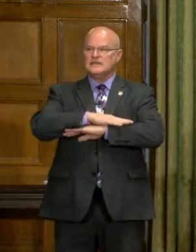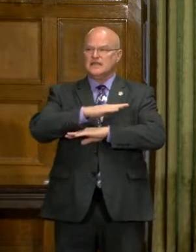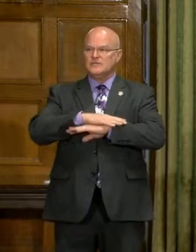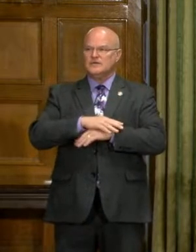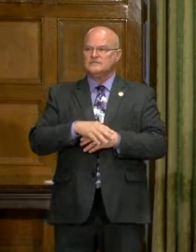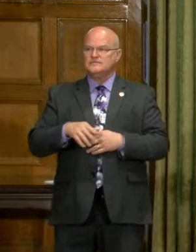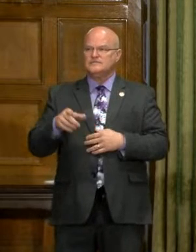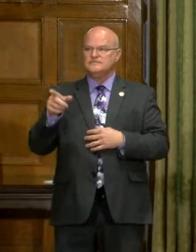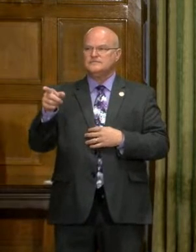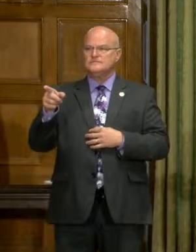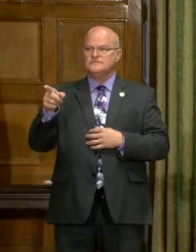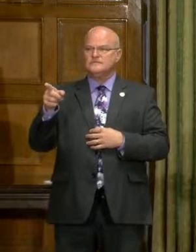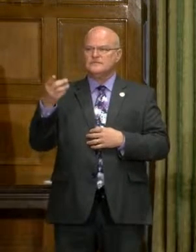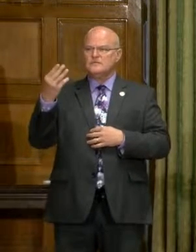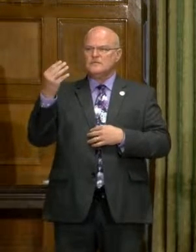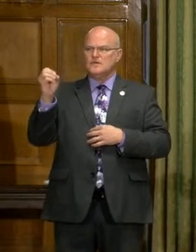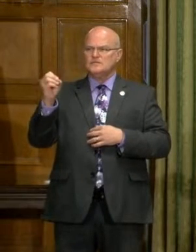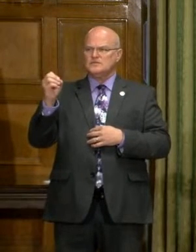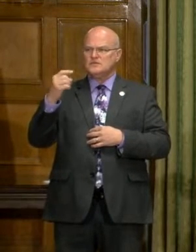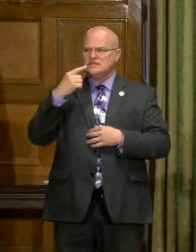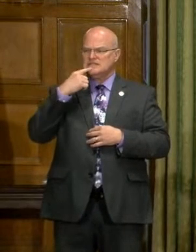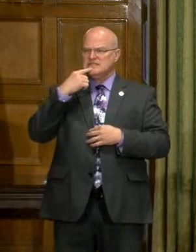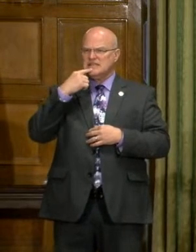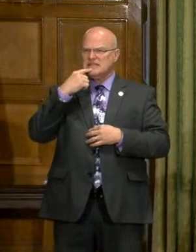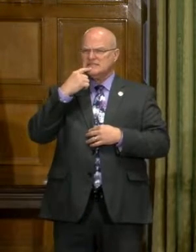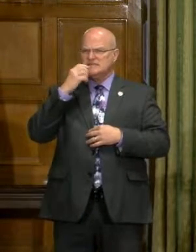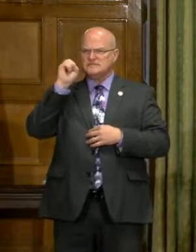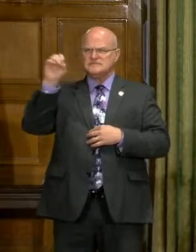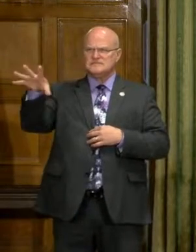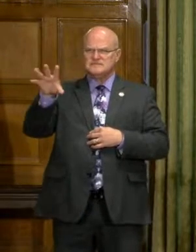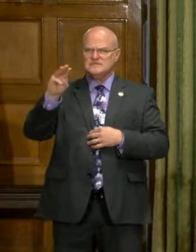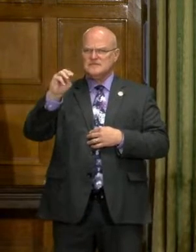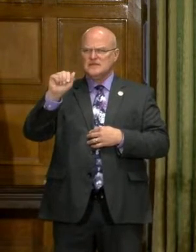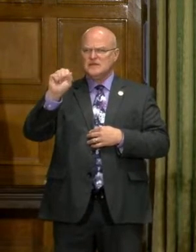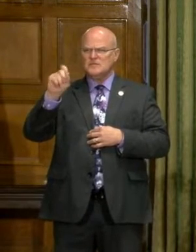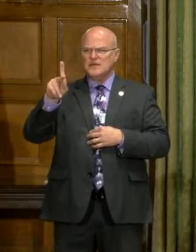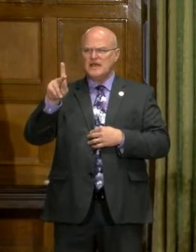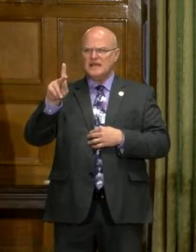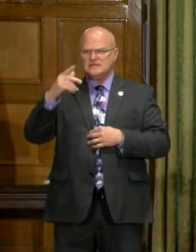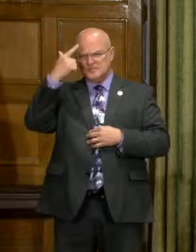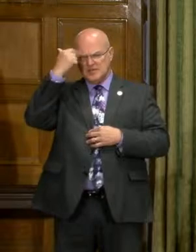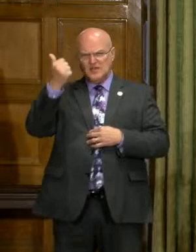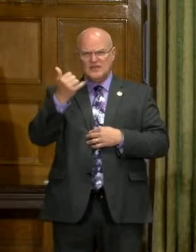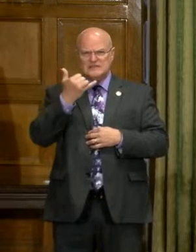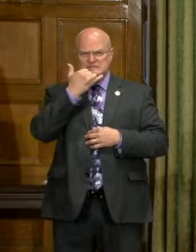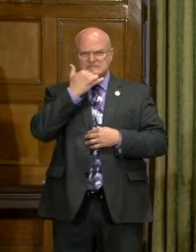table. Missouri's had to return some masks because they discovered they were